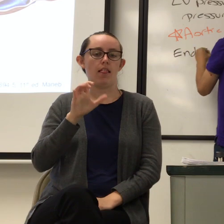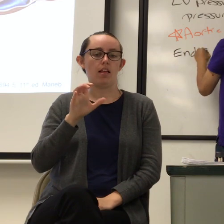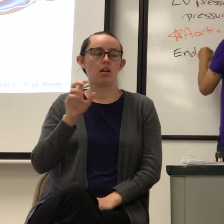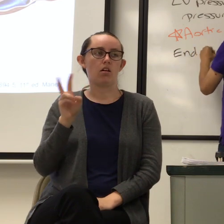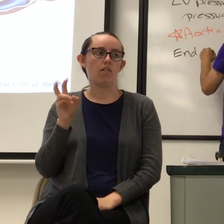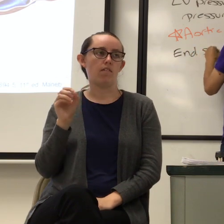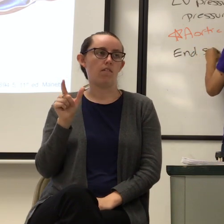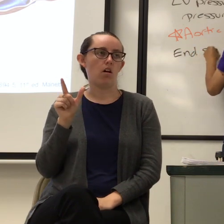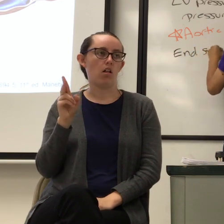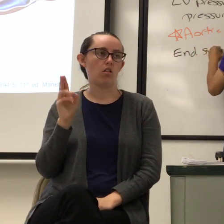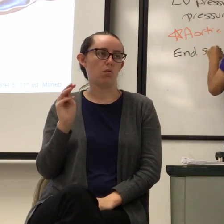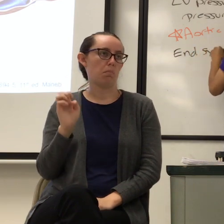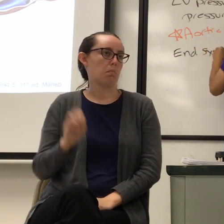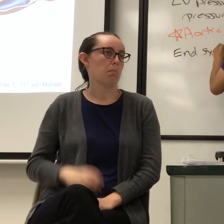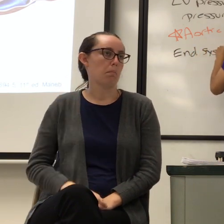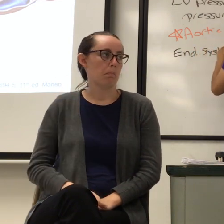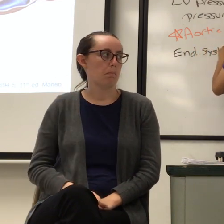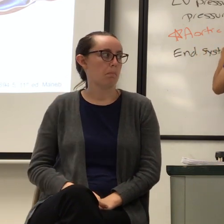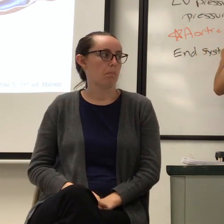And